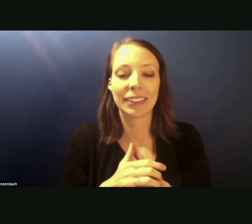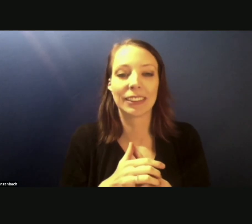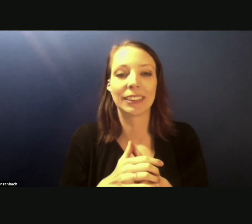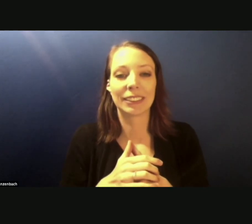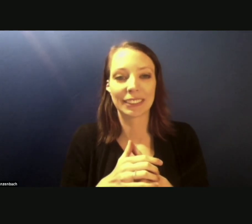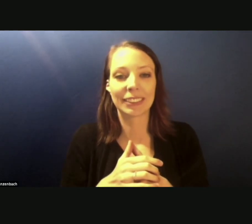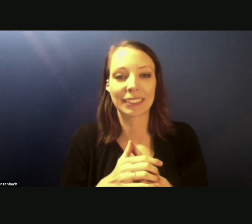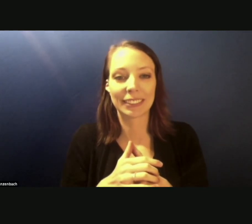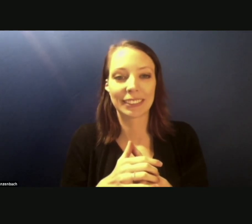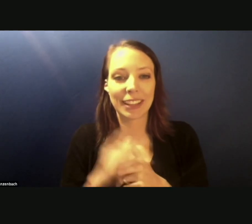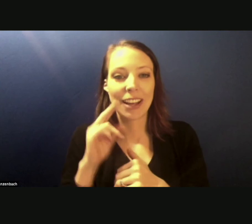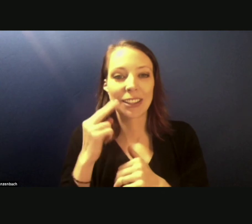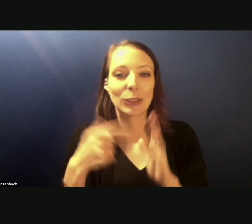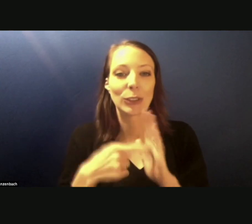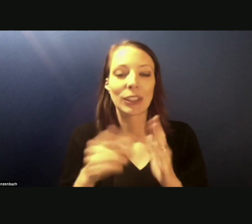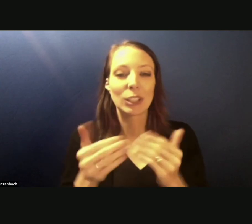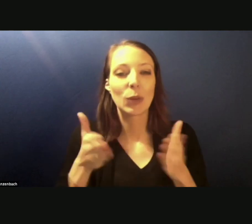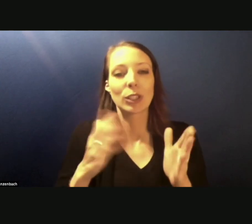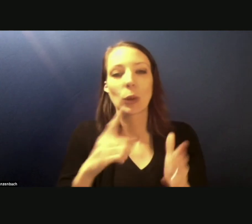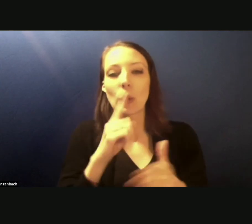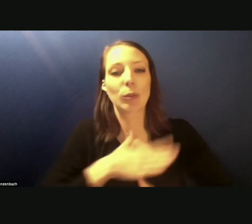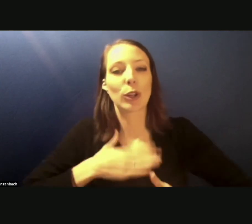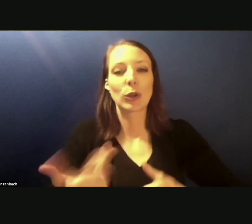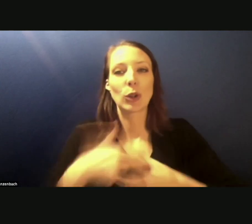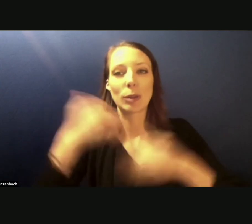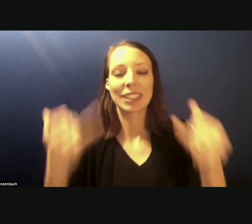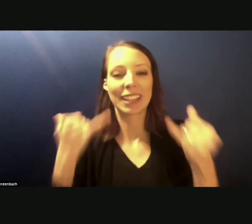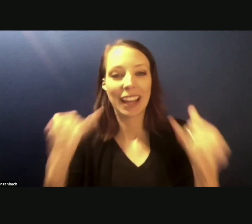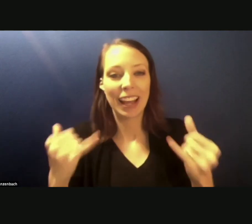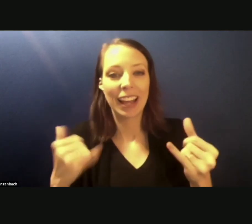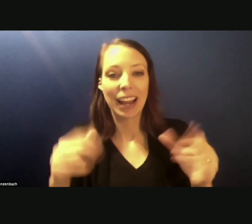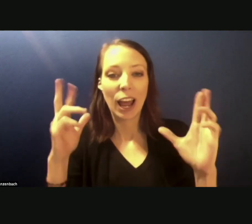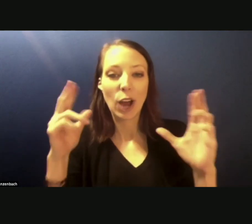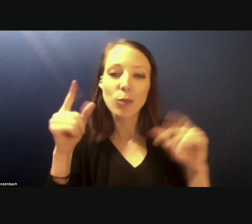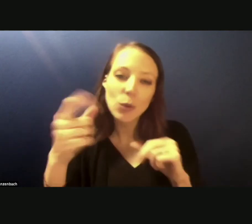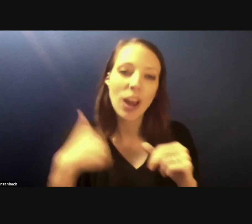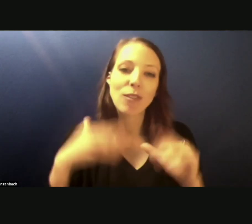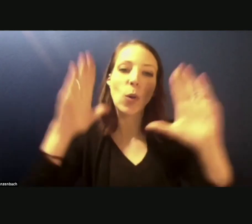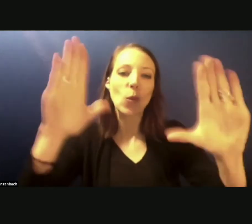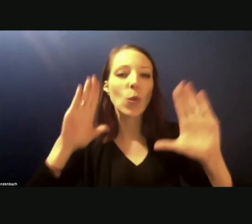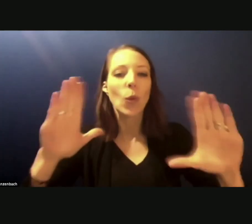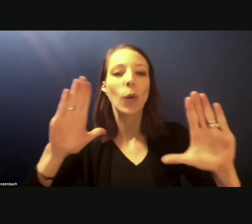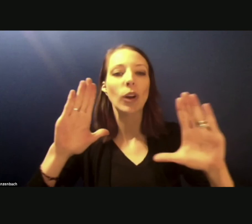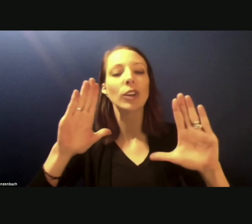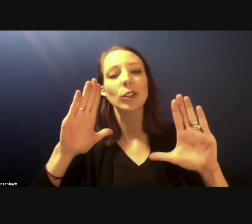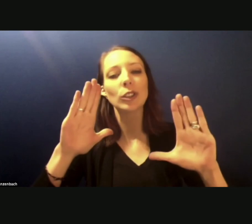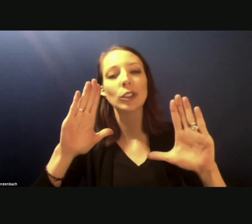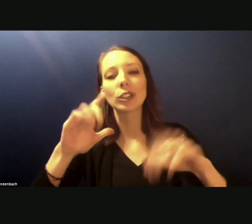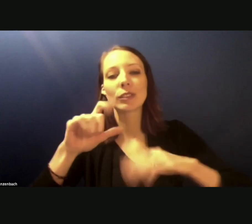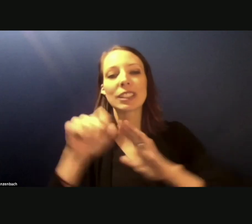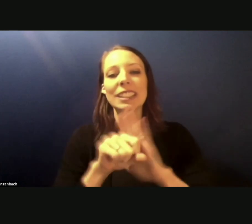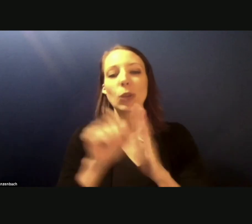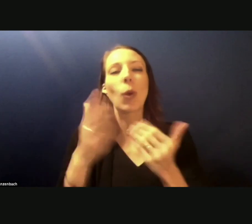way. So I really appreciate you all joining me today. And I hope you have a wonderful season, whatever the season